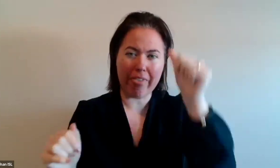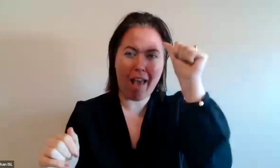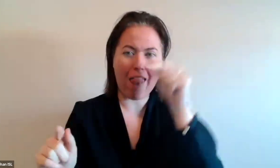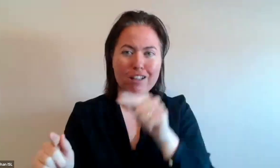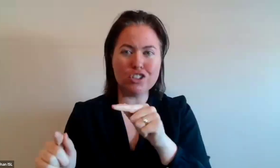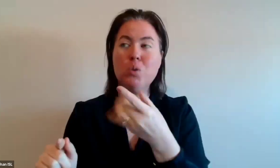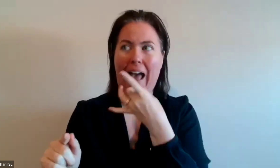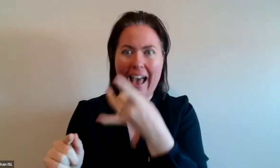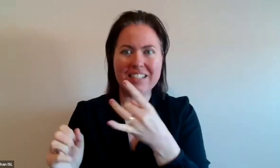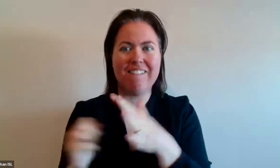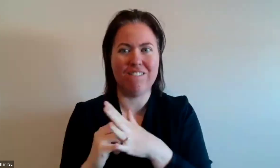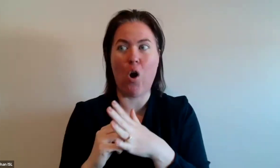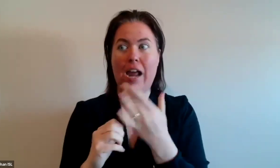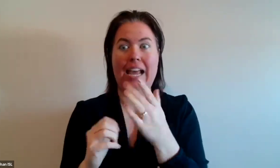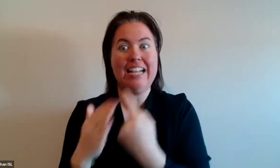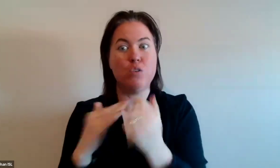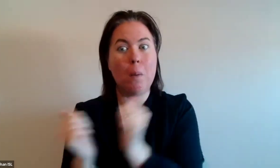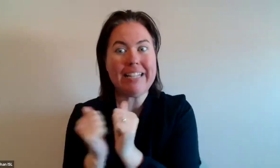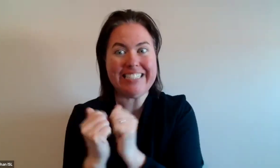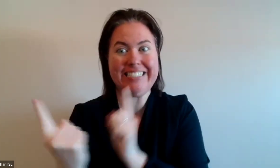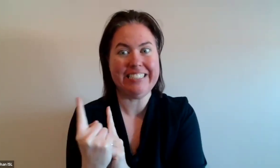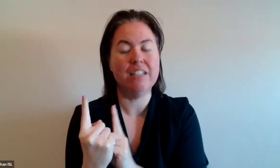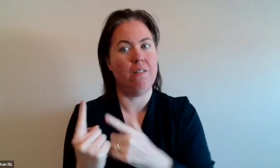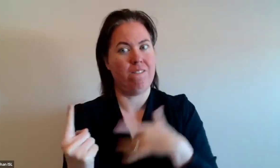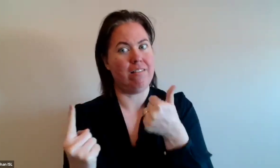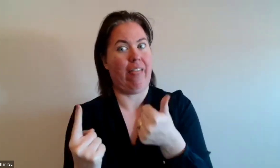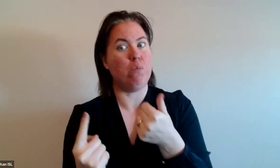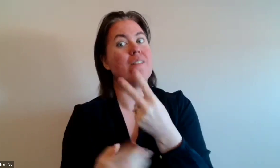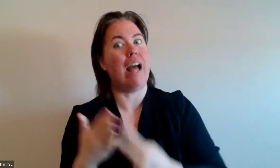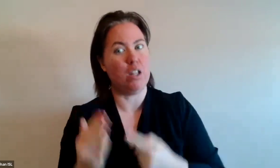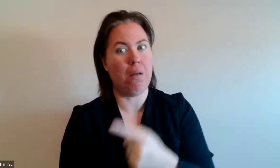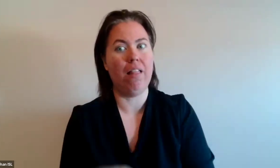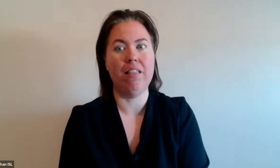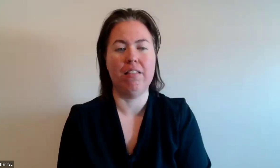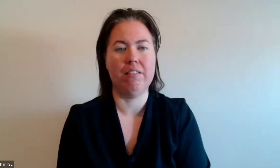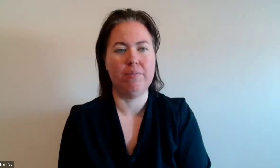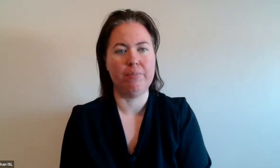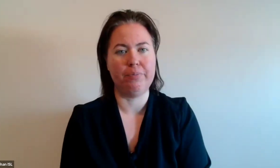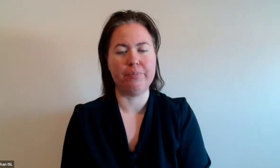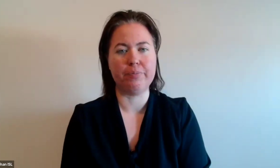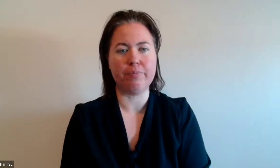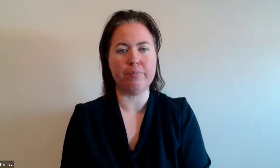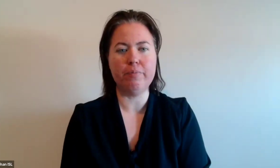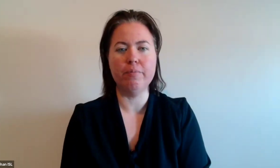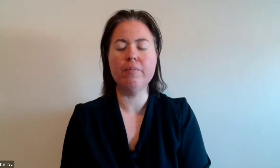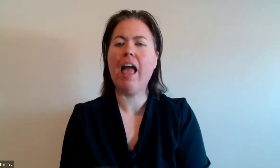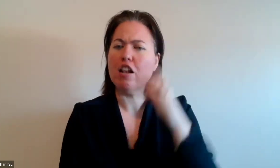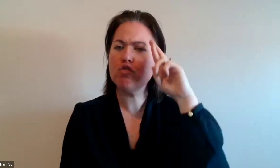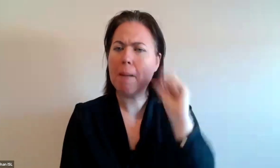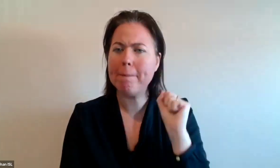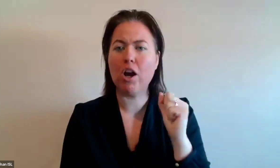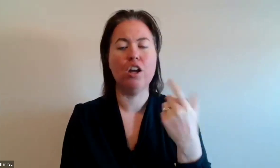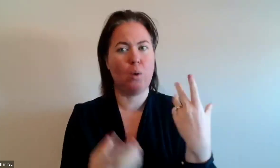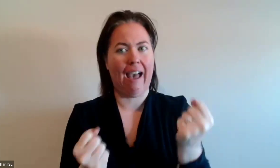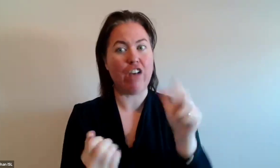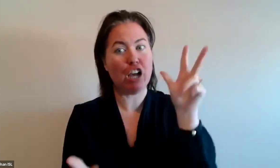request individual meetings. We have found that very valuable. And then remember to get